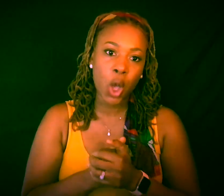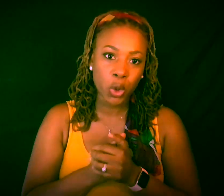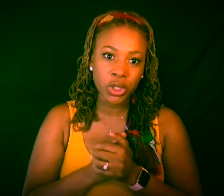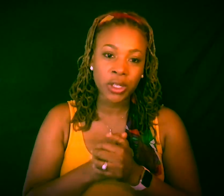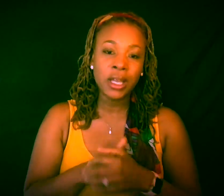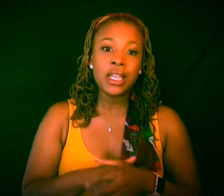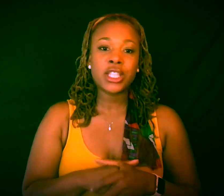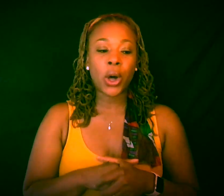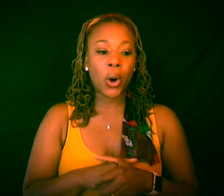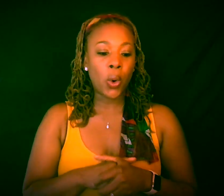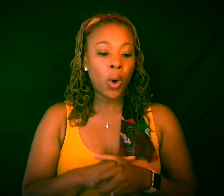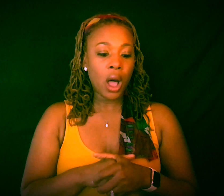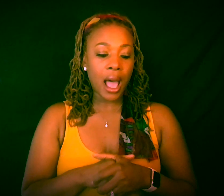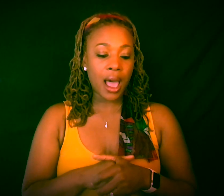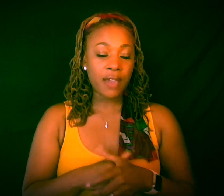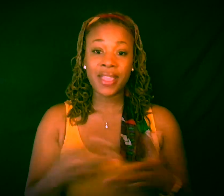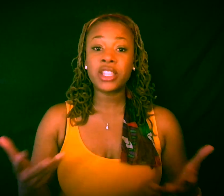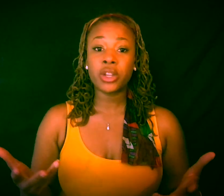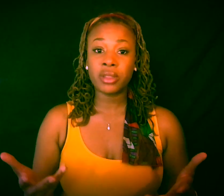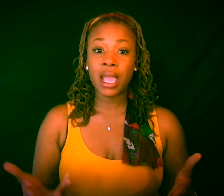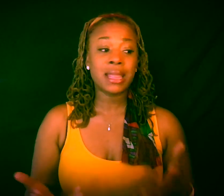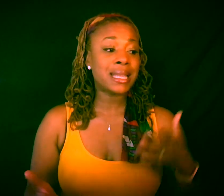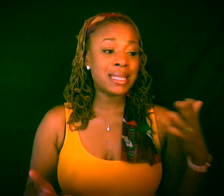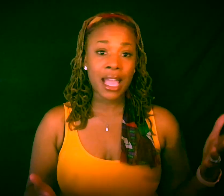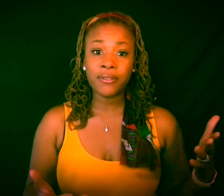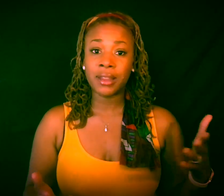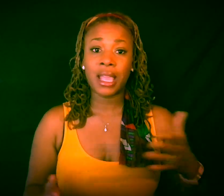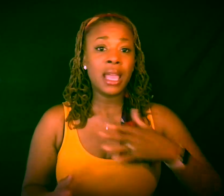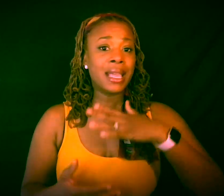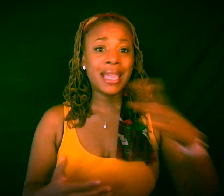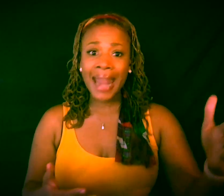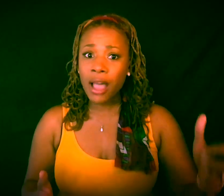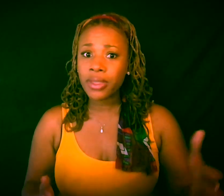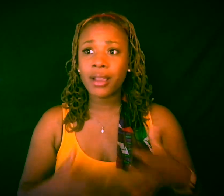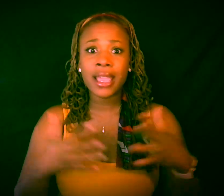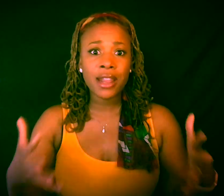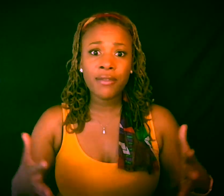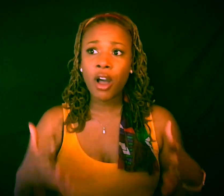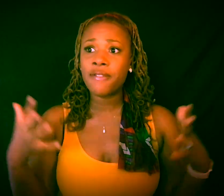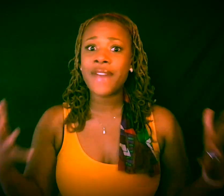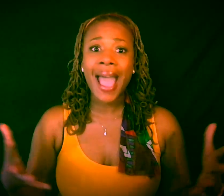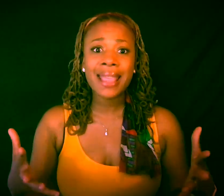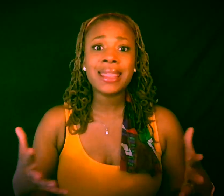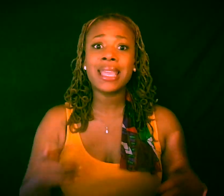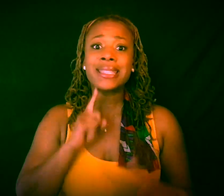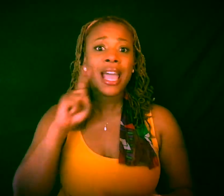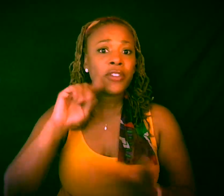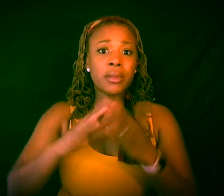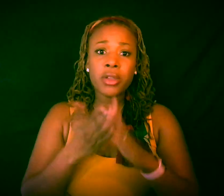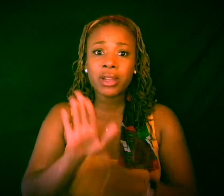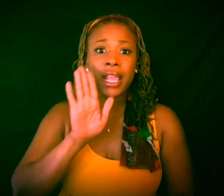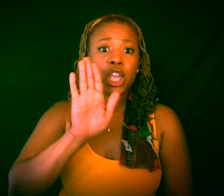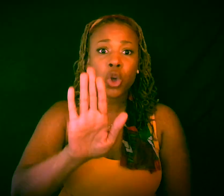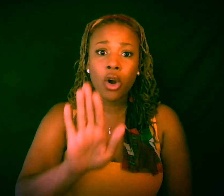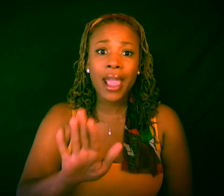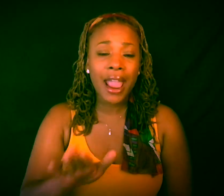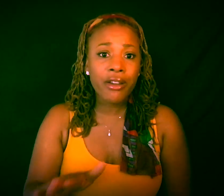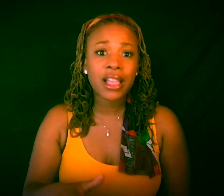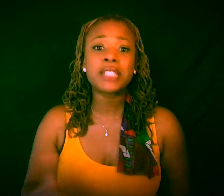culture. So if that's your thing, then definitely get out there, get involved, find the deaf community in your area, especially